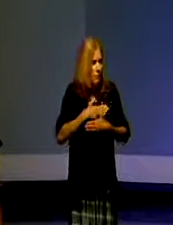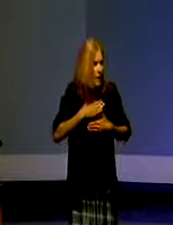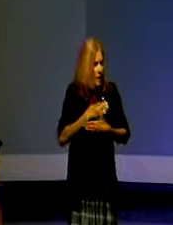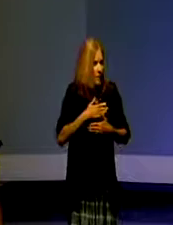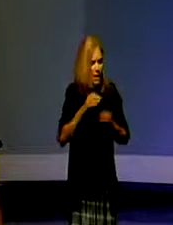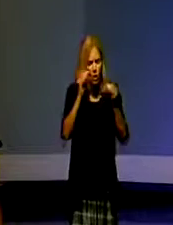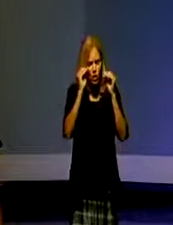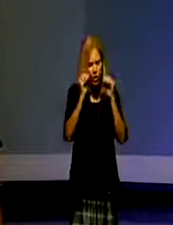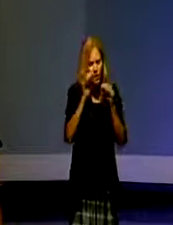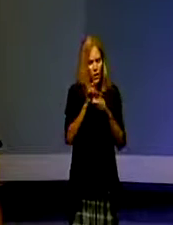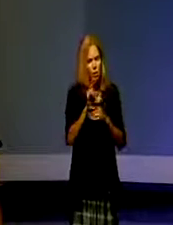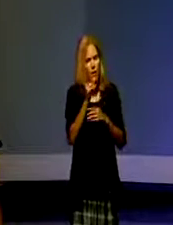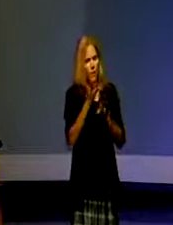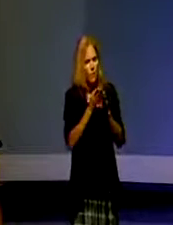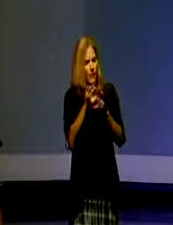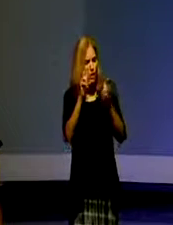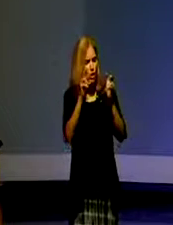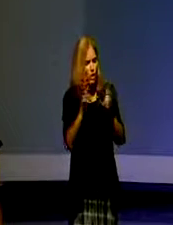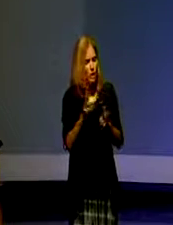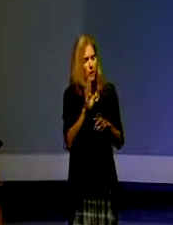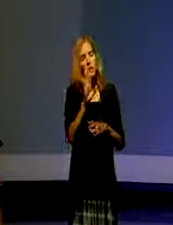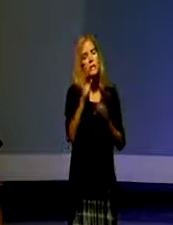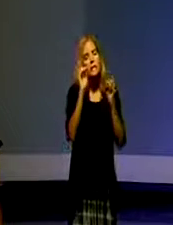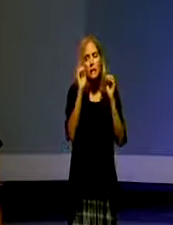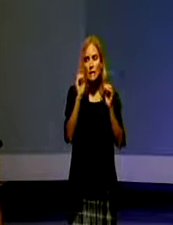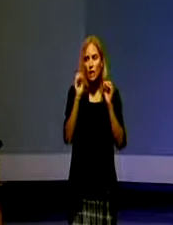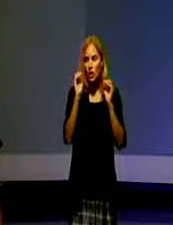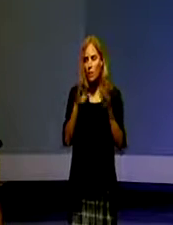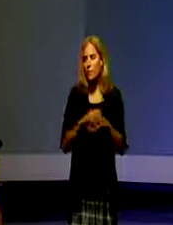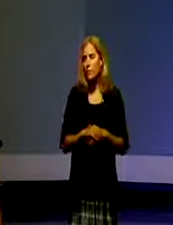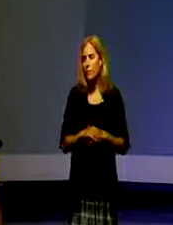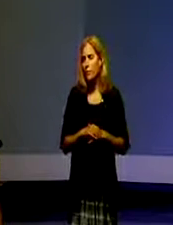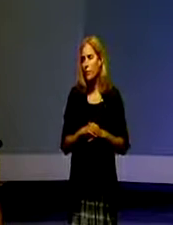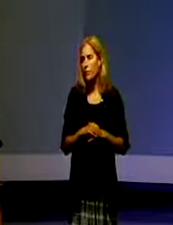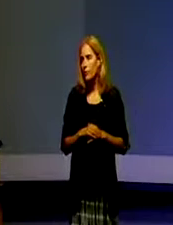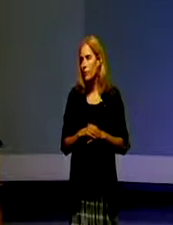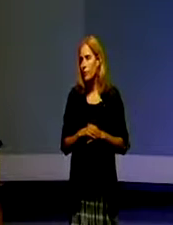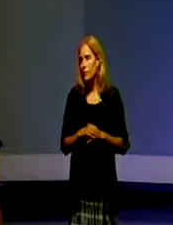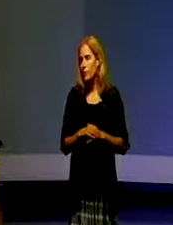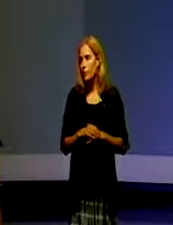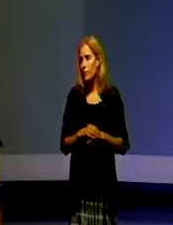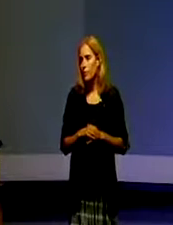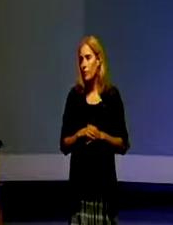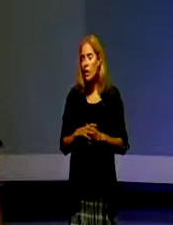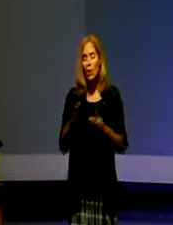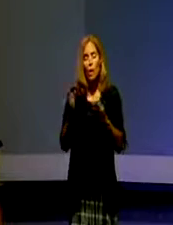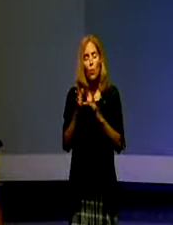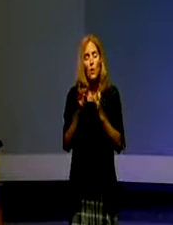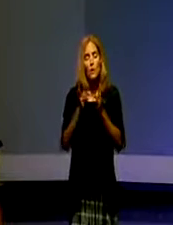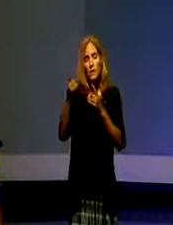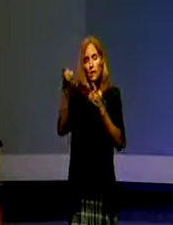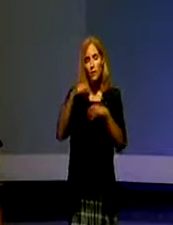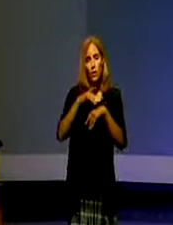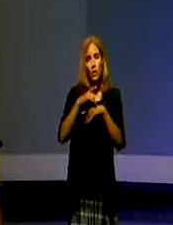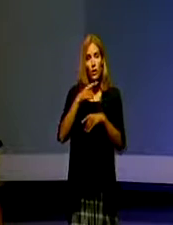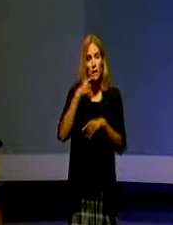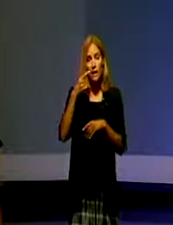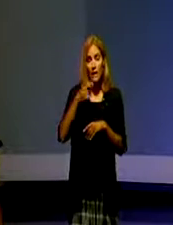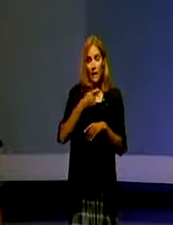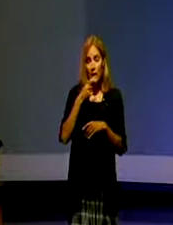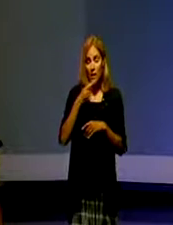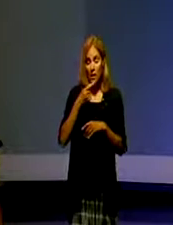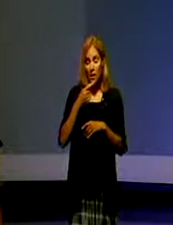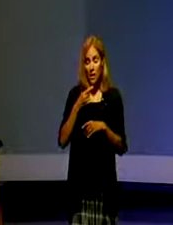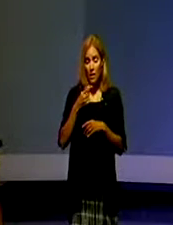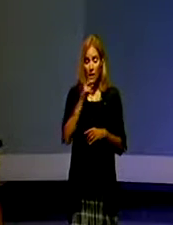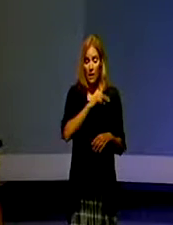taught about it. It was one of the main subjects of his teaching. When Jesus came to earth, he declared that the kingdom of God had